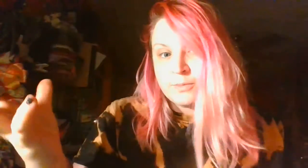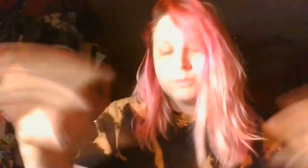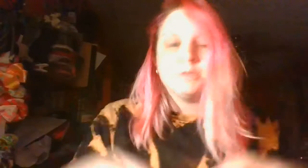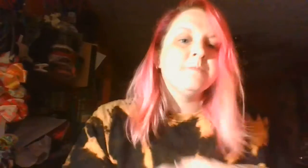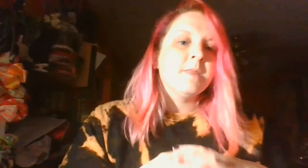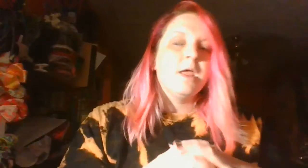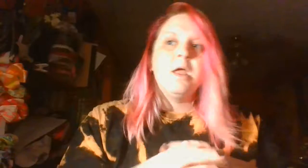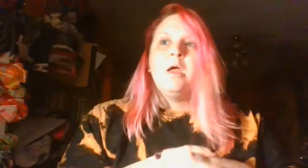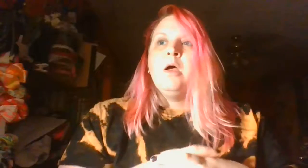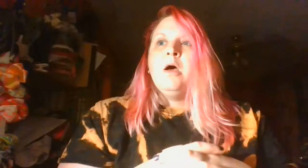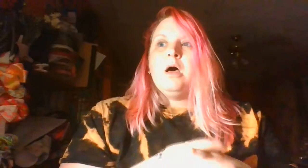films.